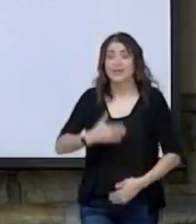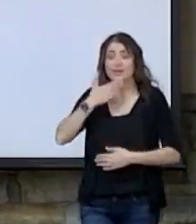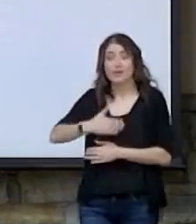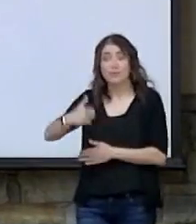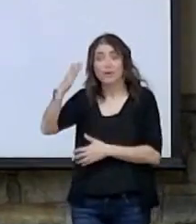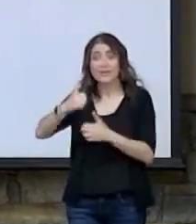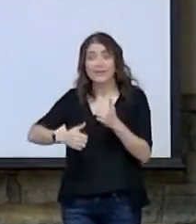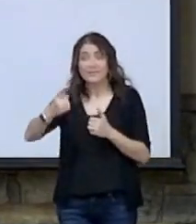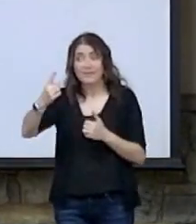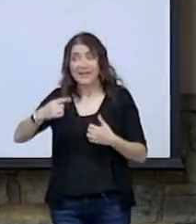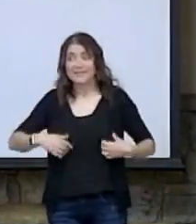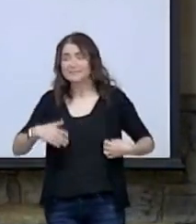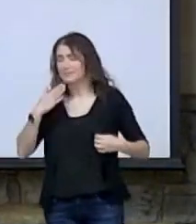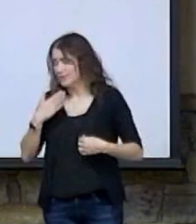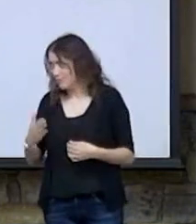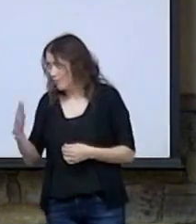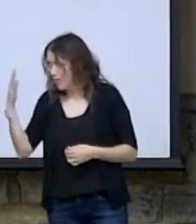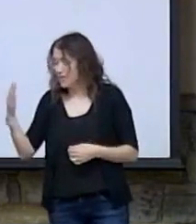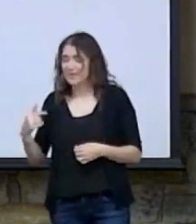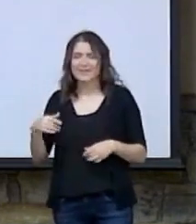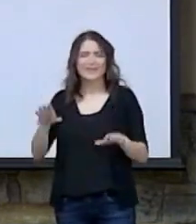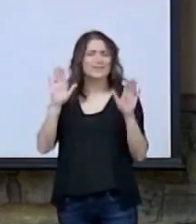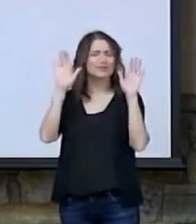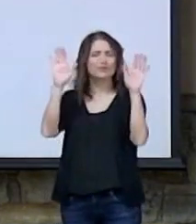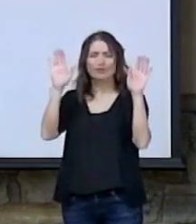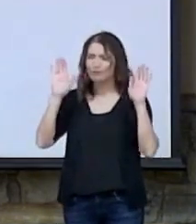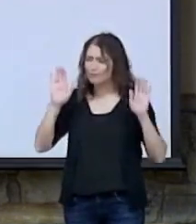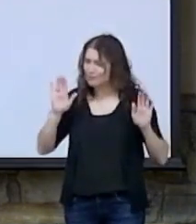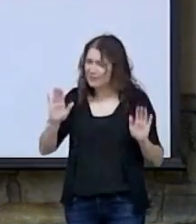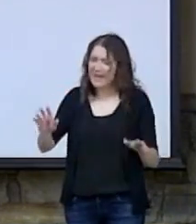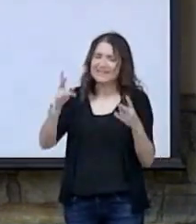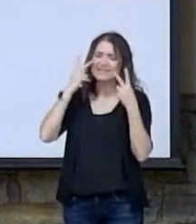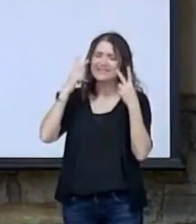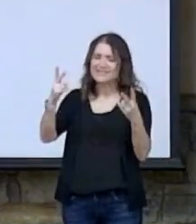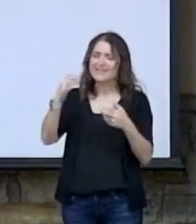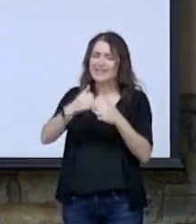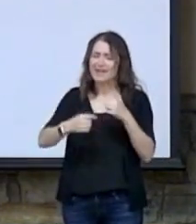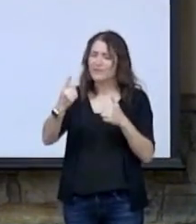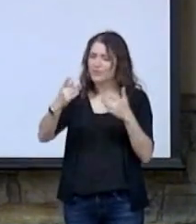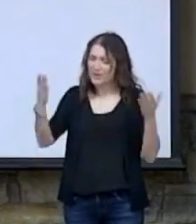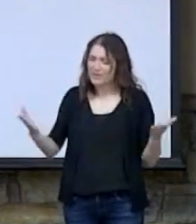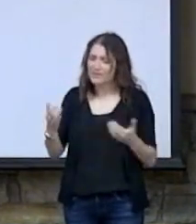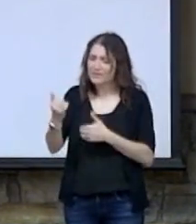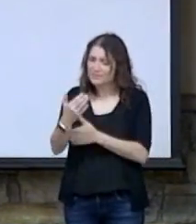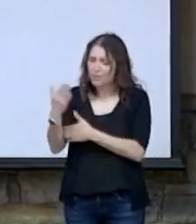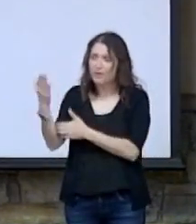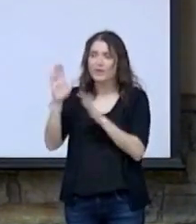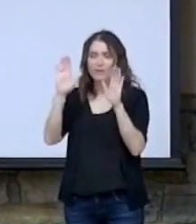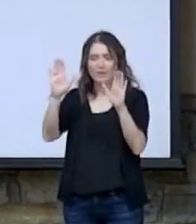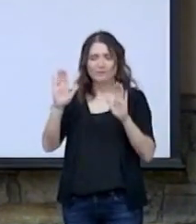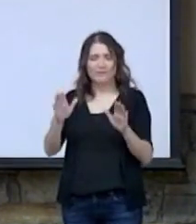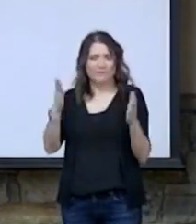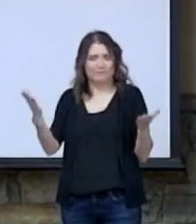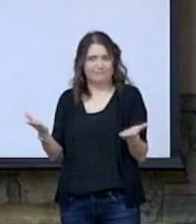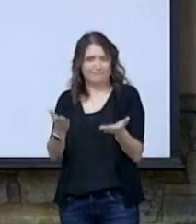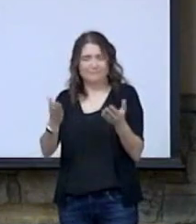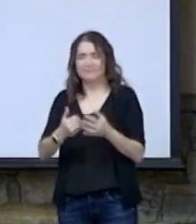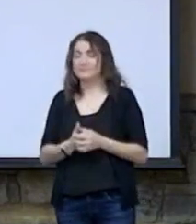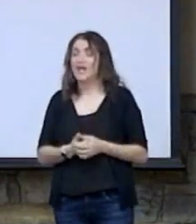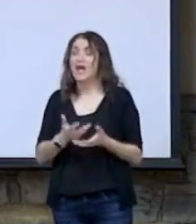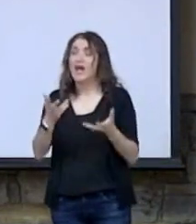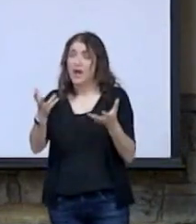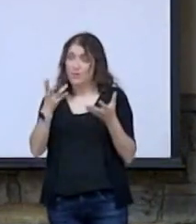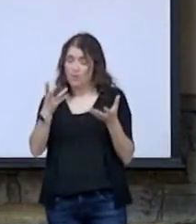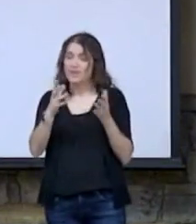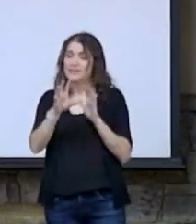Good morning, everybody. It is great to see everyone here this morning. We're grateful for your presence. I want to echo